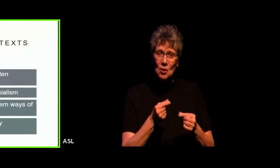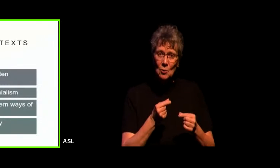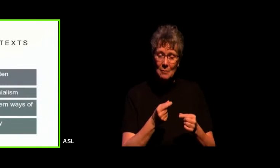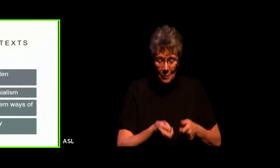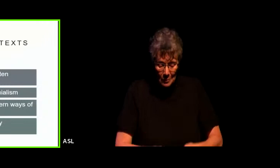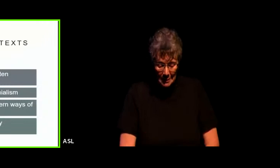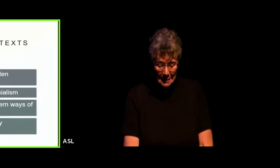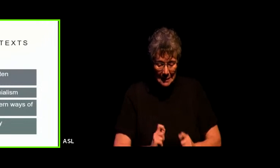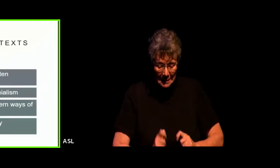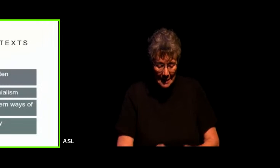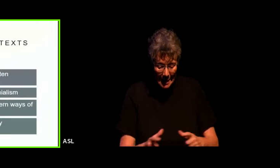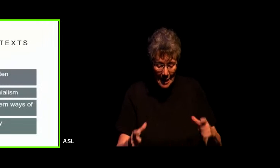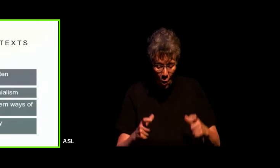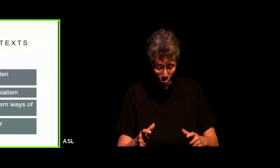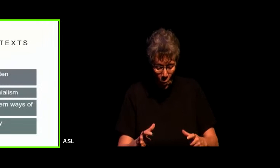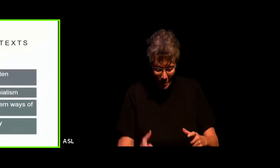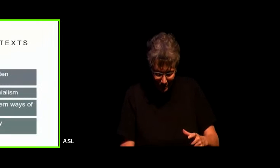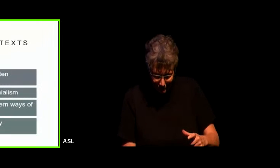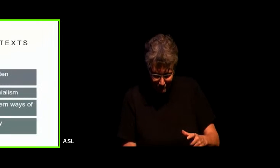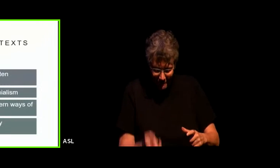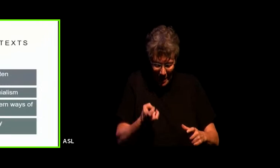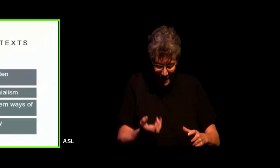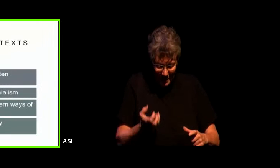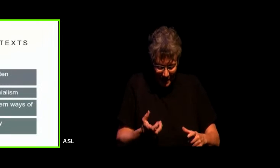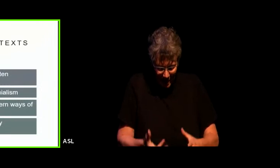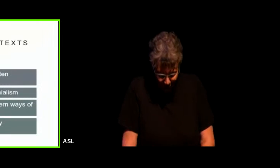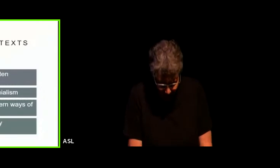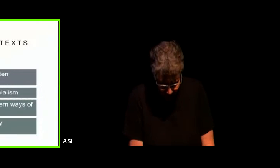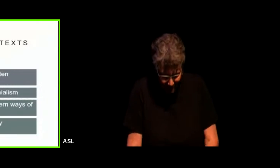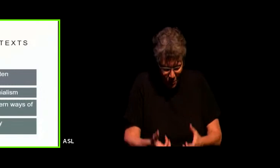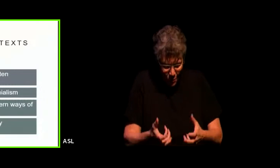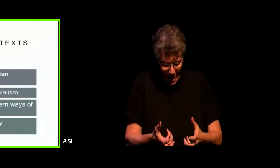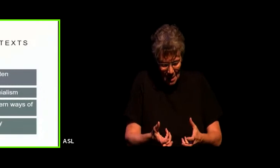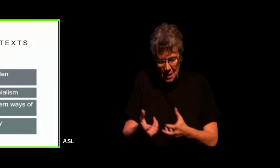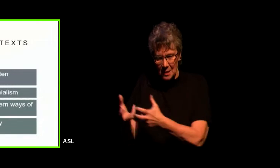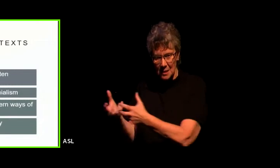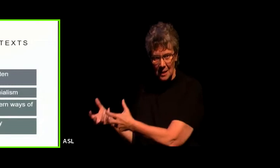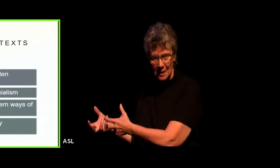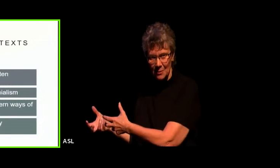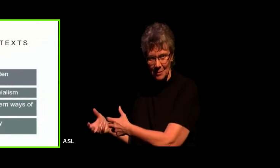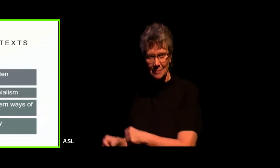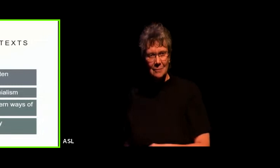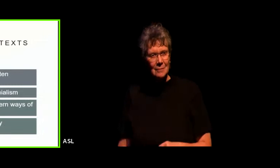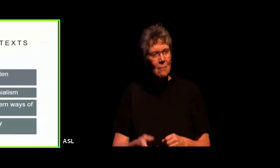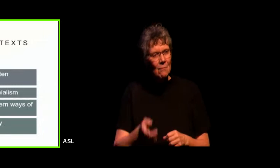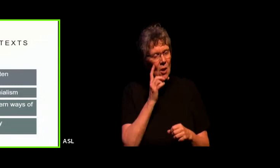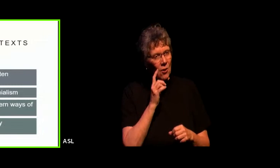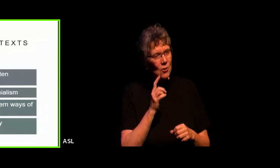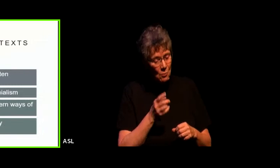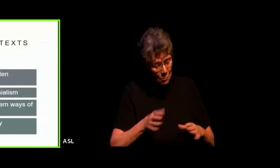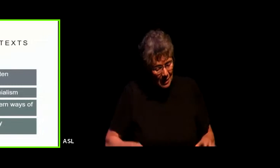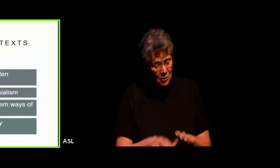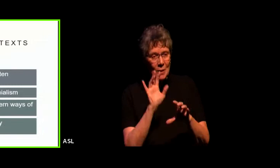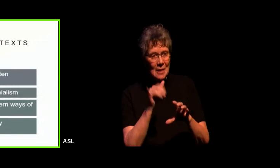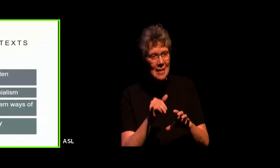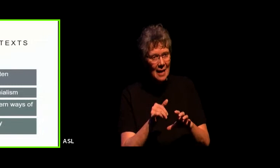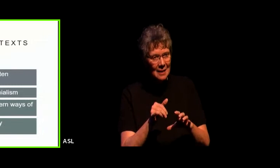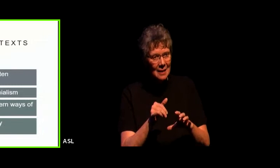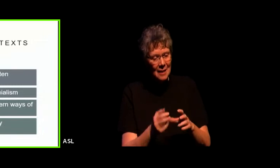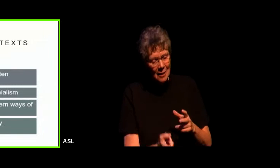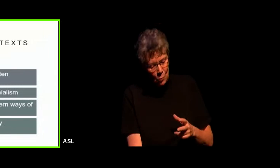much this idea of extraction of things, but then also extraction of knowledges. And Steph's work really points this out well.